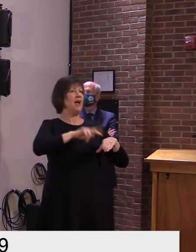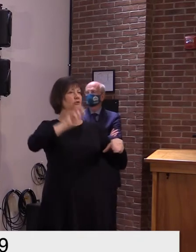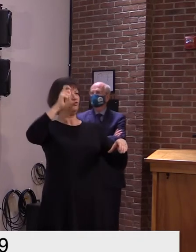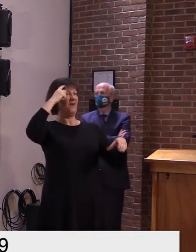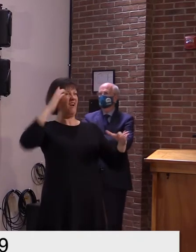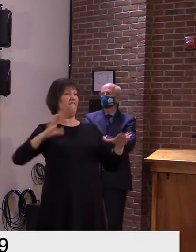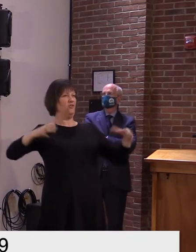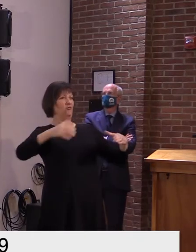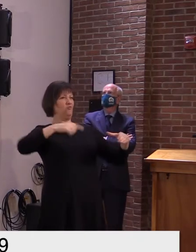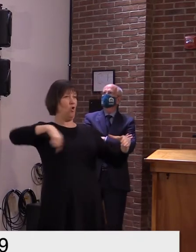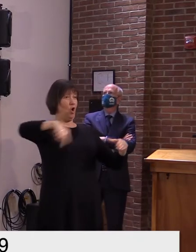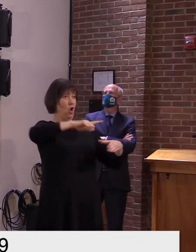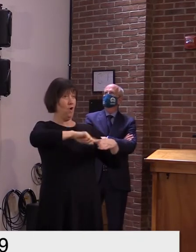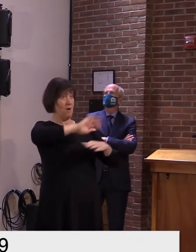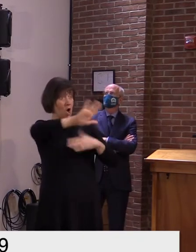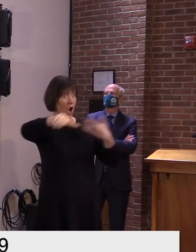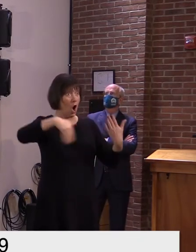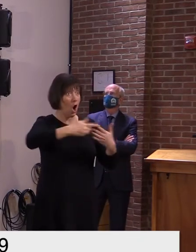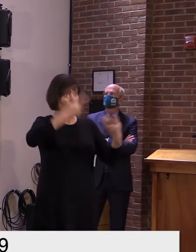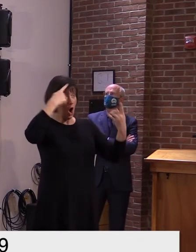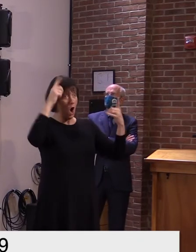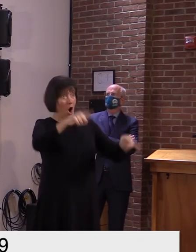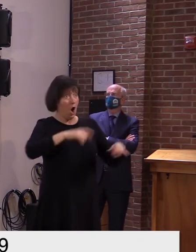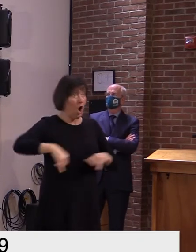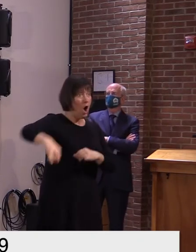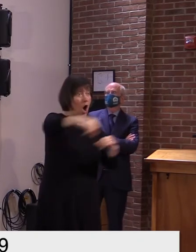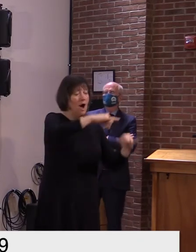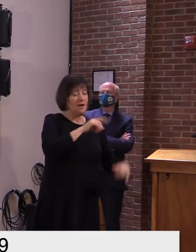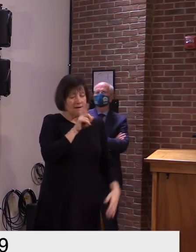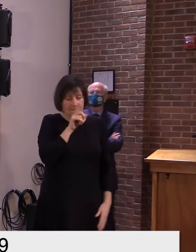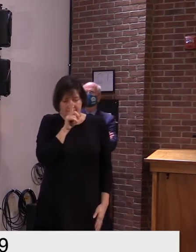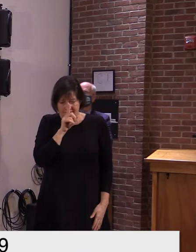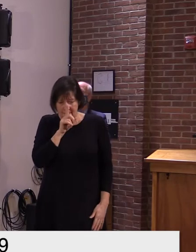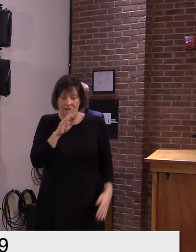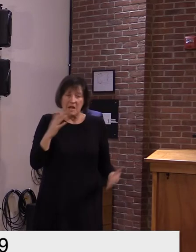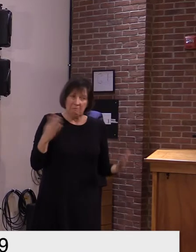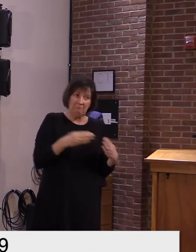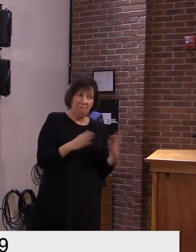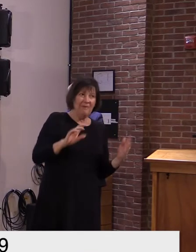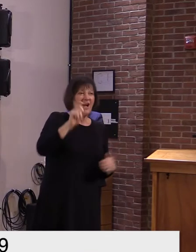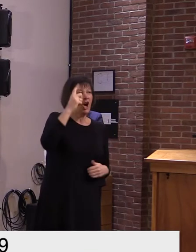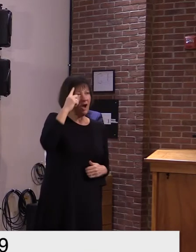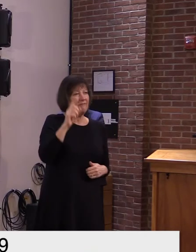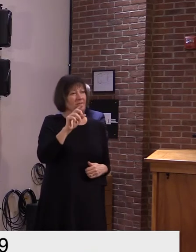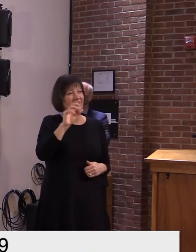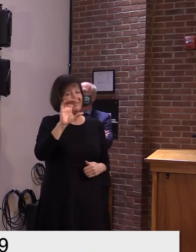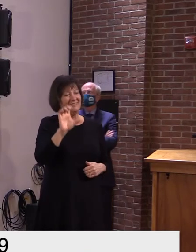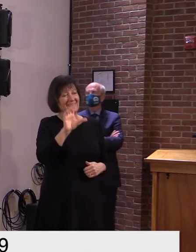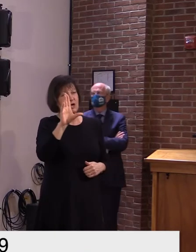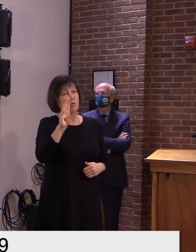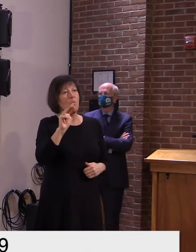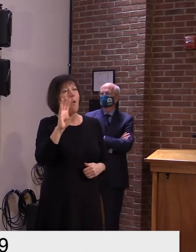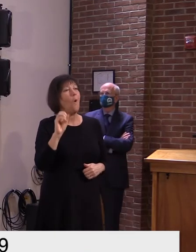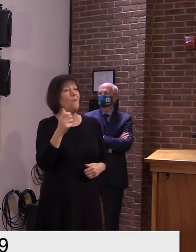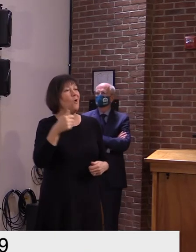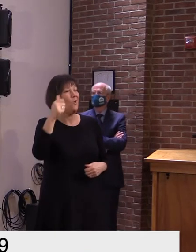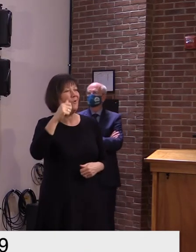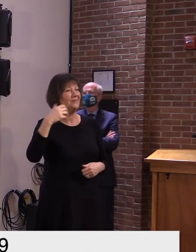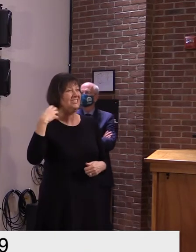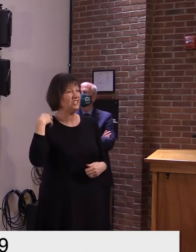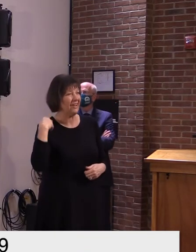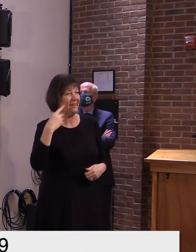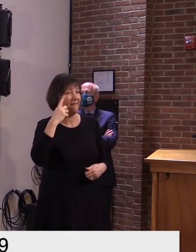the board. I wouldn't say that everyone is in agreement, but Governor Cuomo is the chair of the NGA of New York,